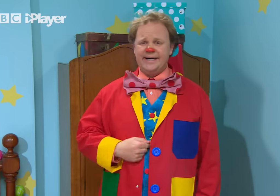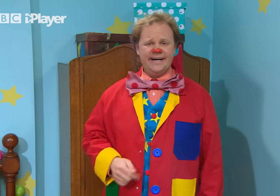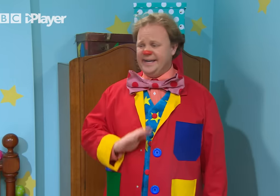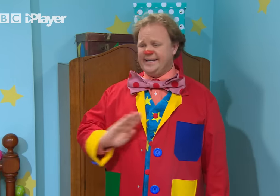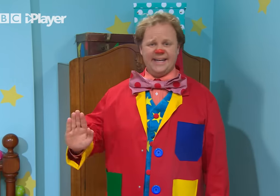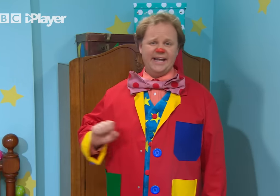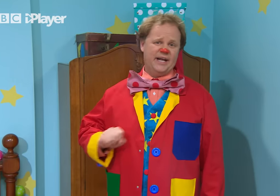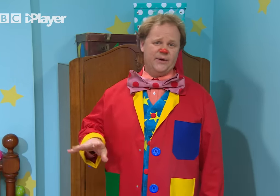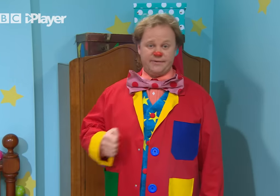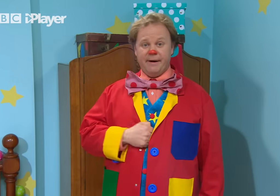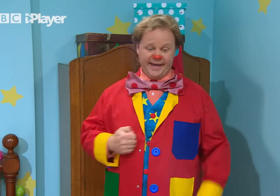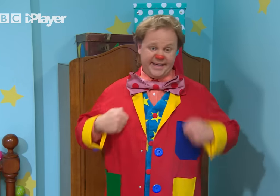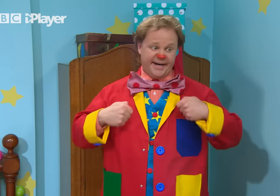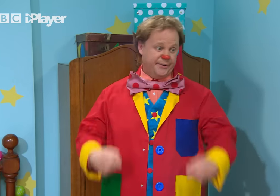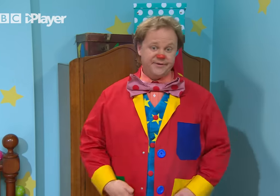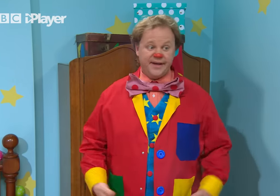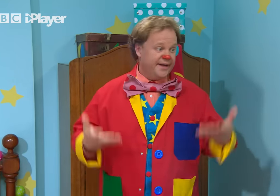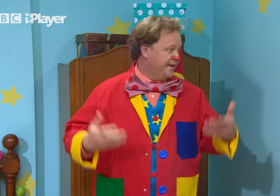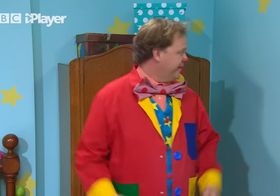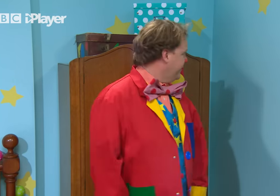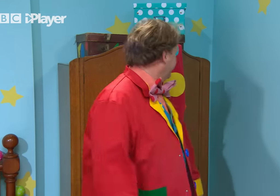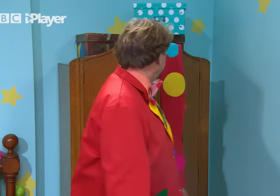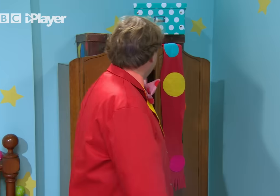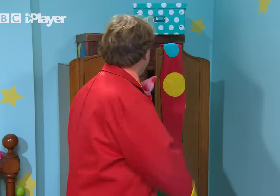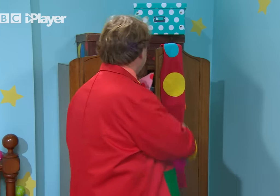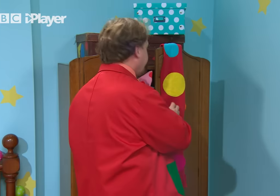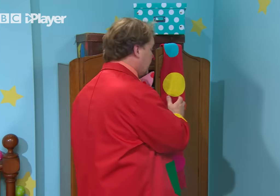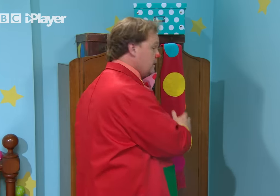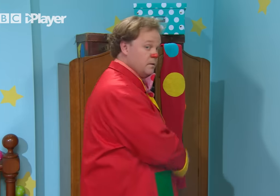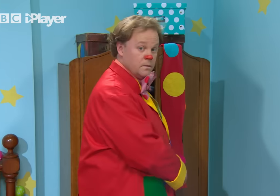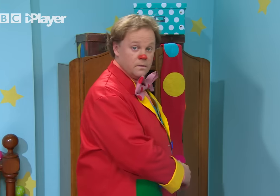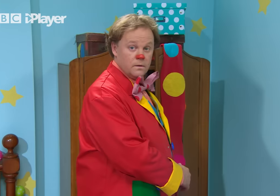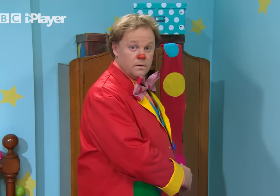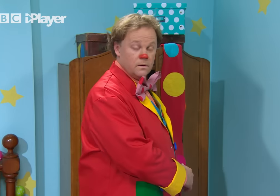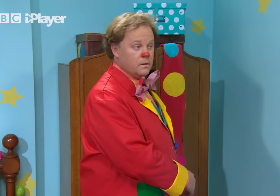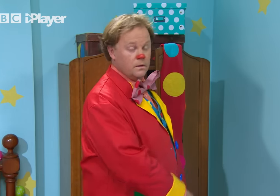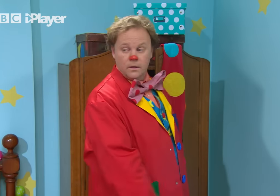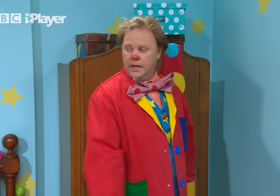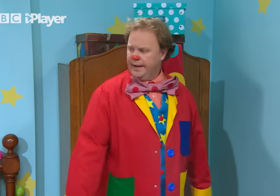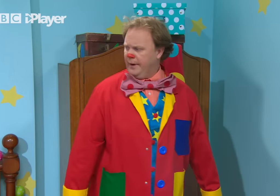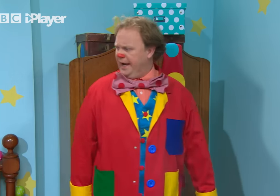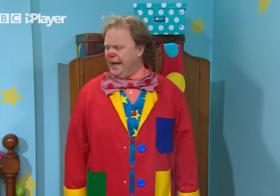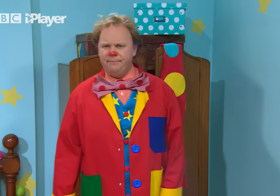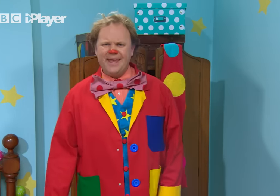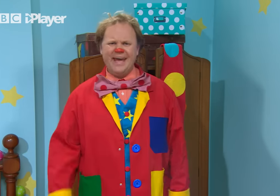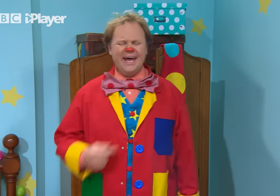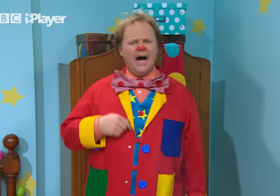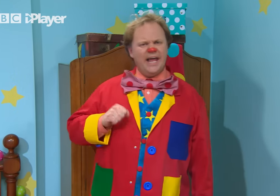I didn't lose my coat. Can you give us another clue, Mr. Tumble? Well, I